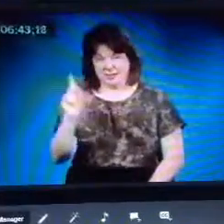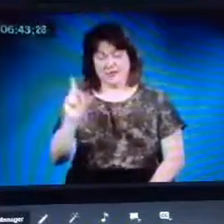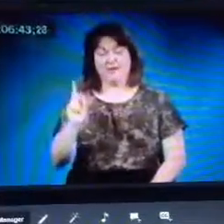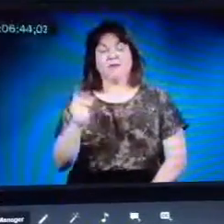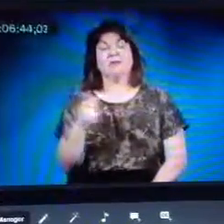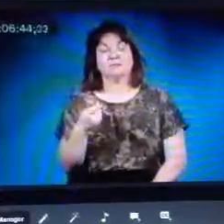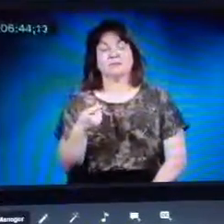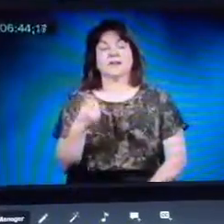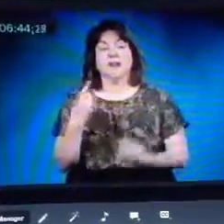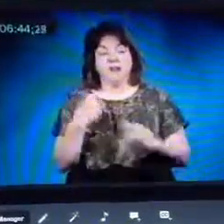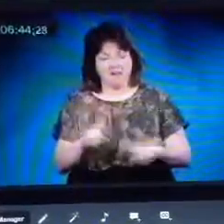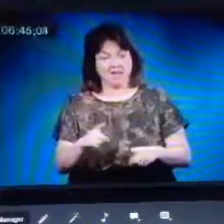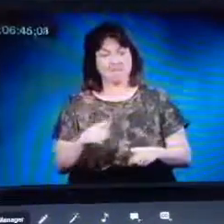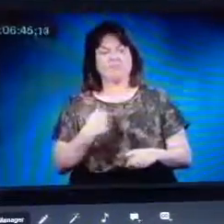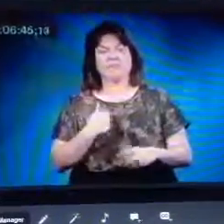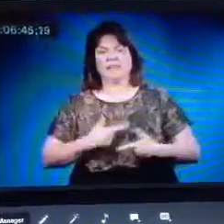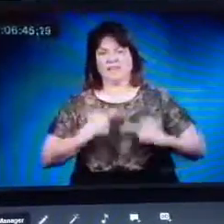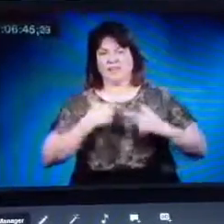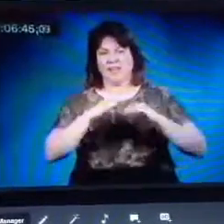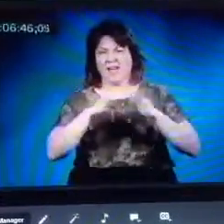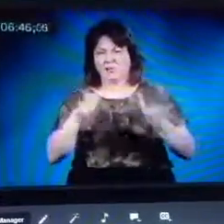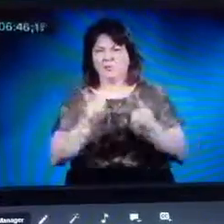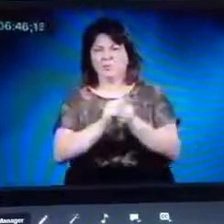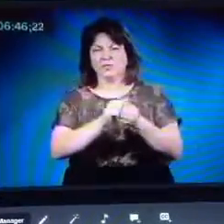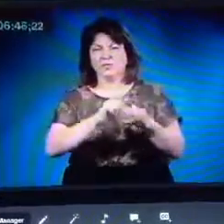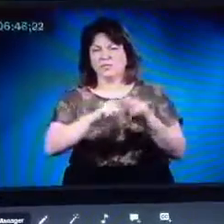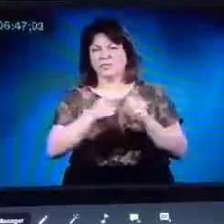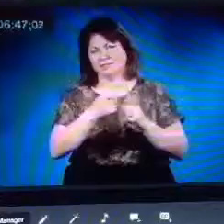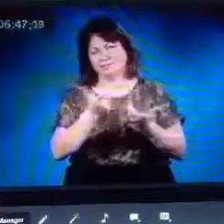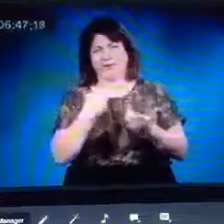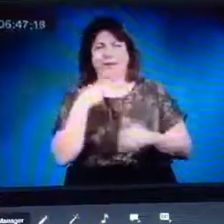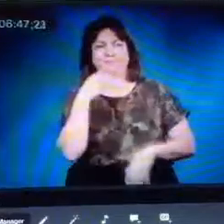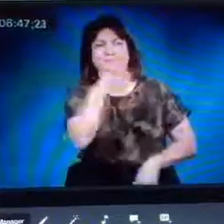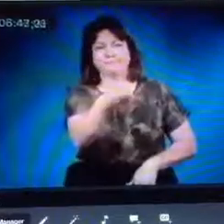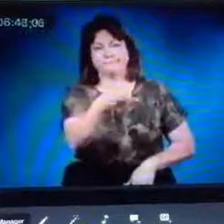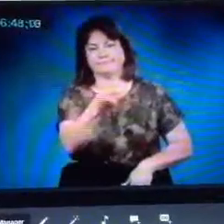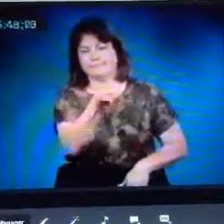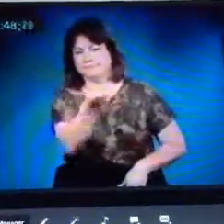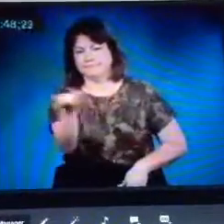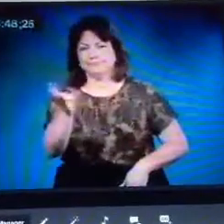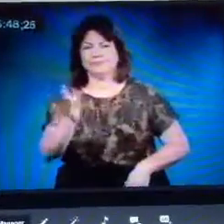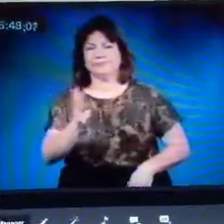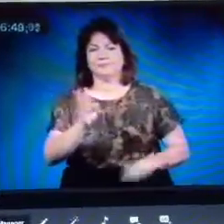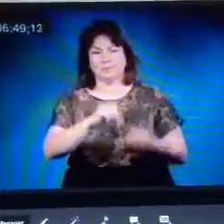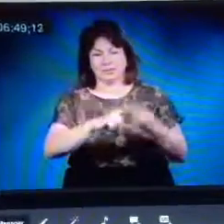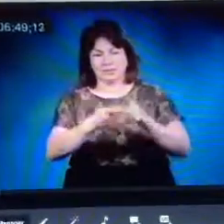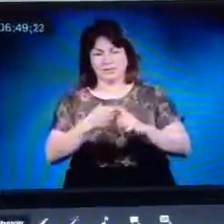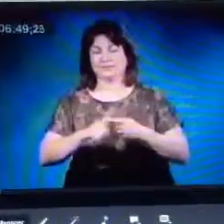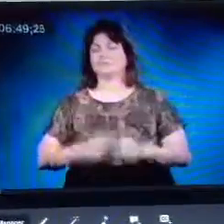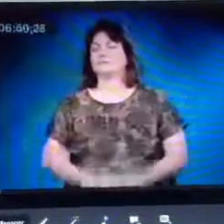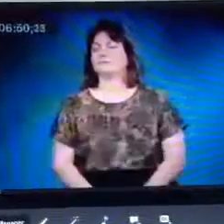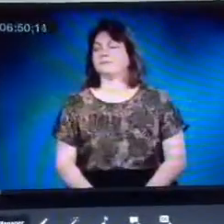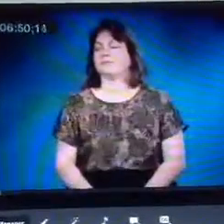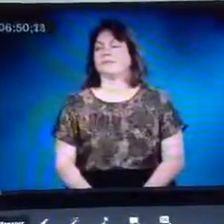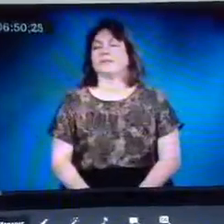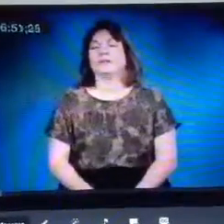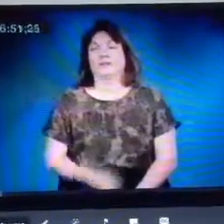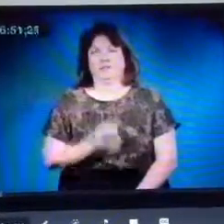moved to San Diego. I lived in a house with friends to save on rent.